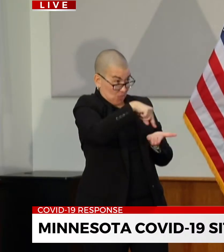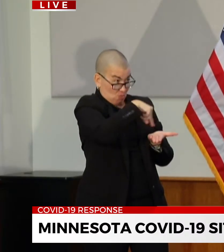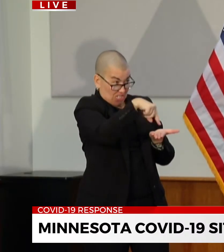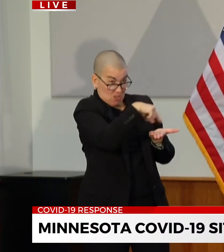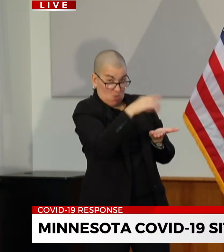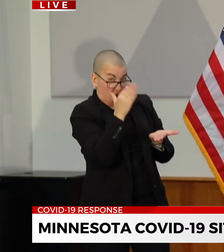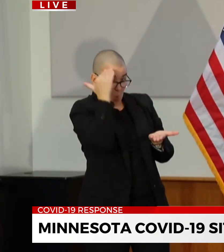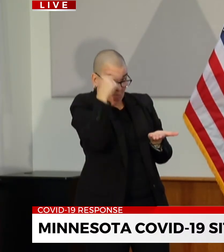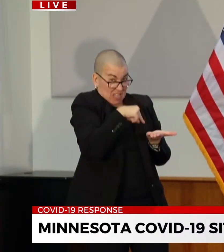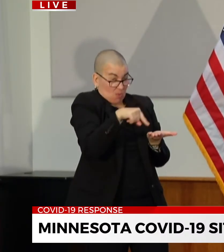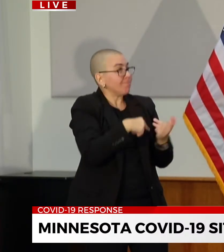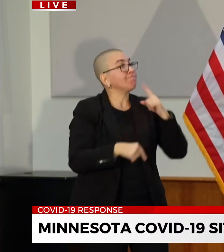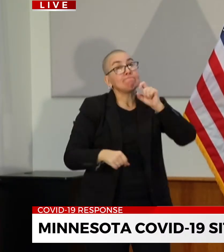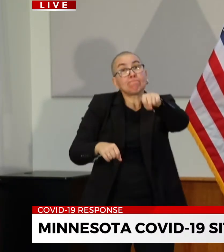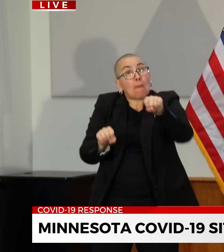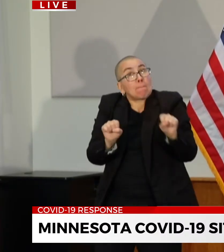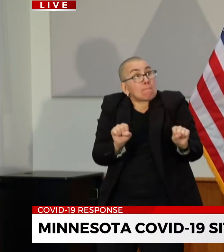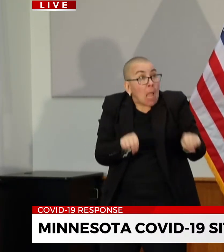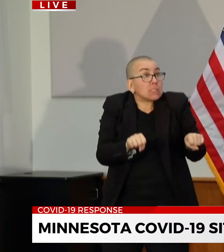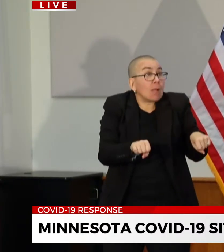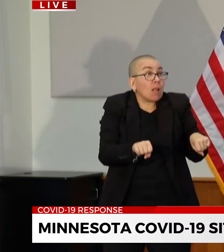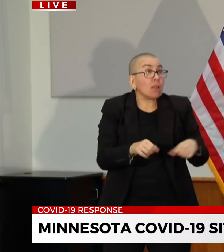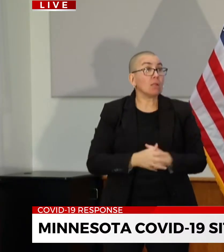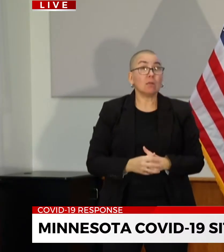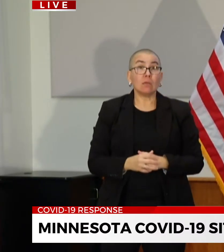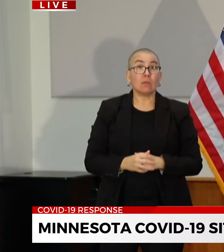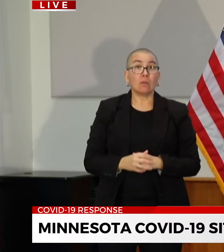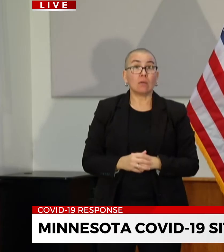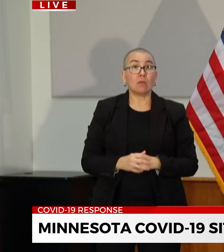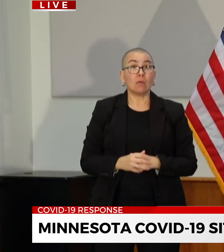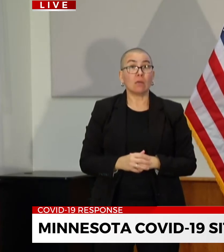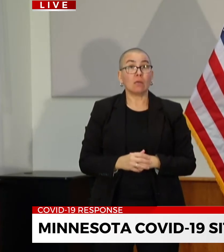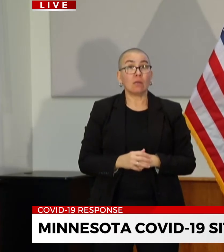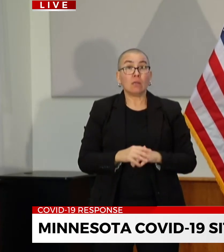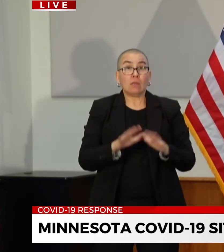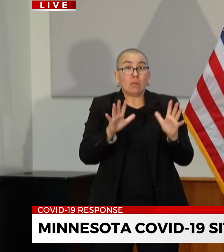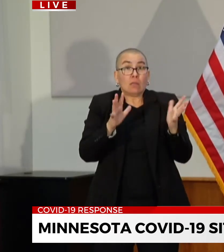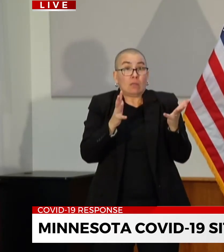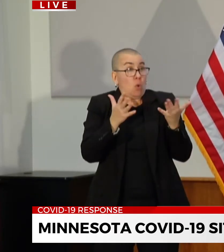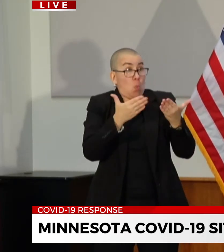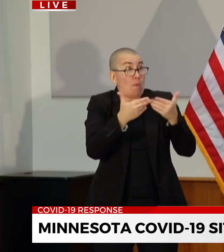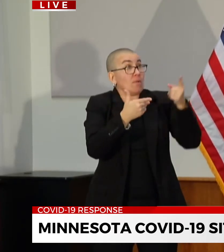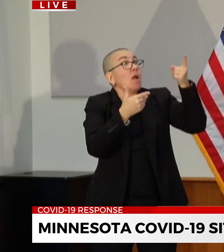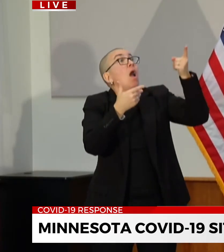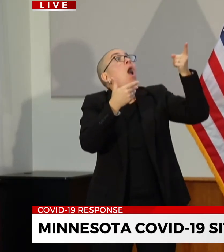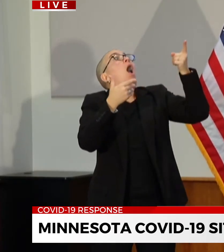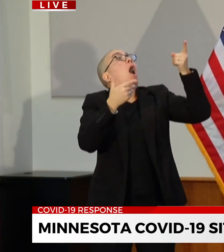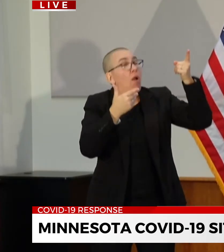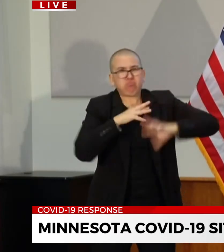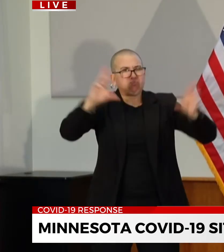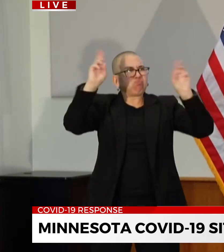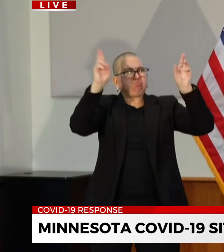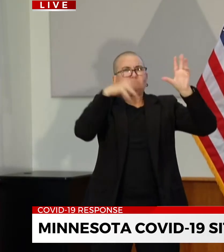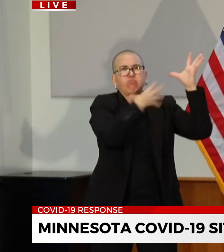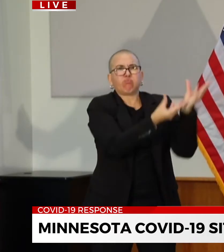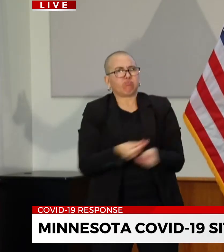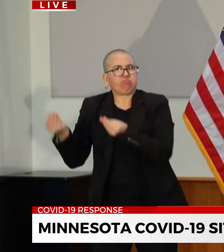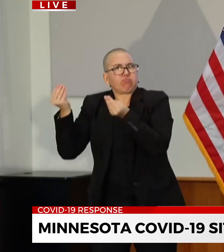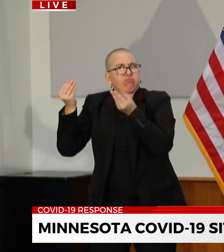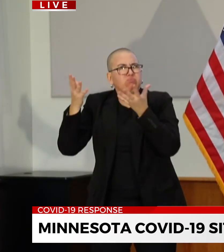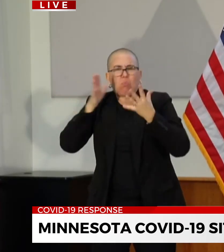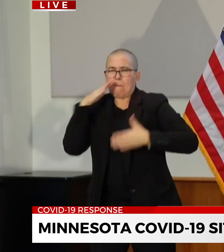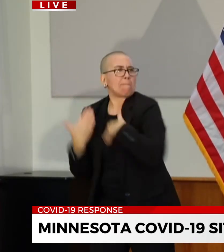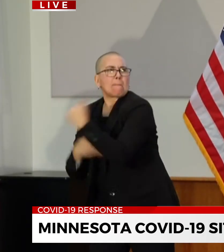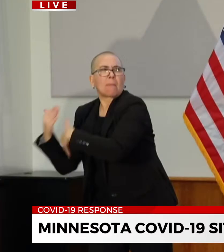Possibly, yeah, possibly. And I've said once they're ready and once we have an agreement, I'll call them back and we'll get this done. And again,